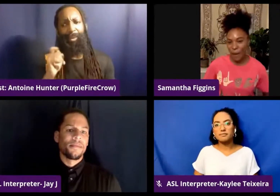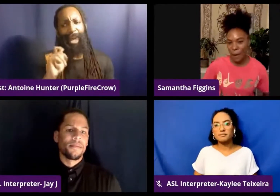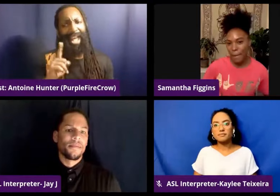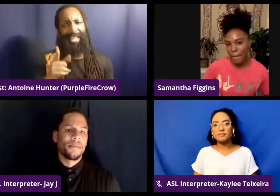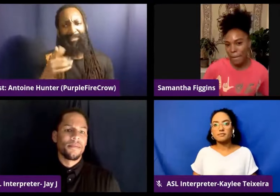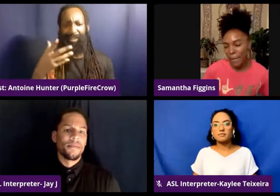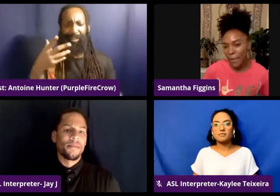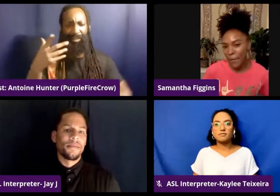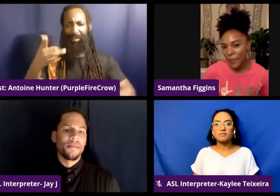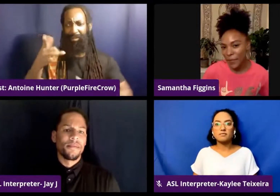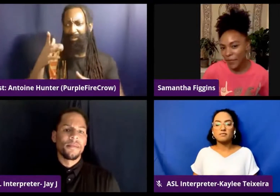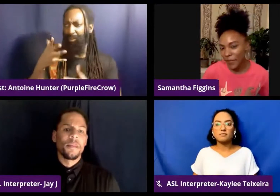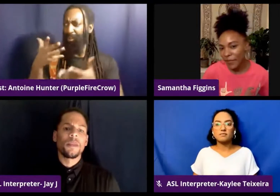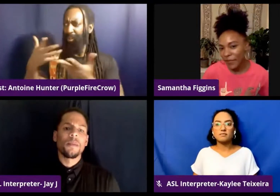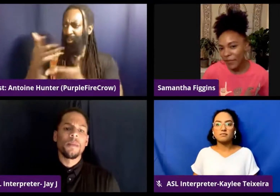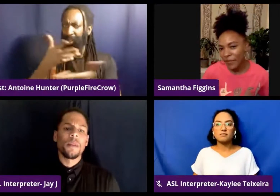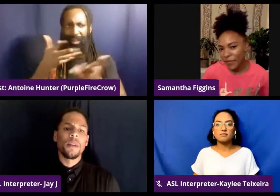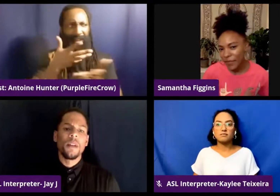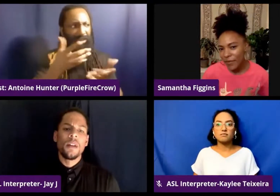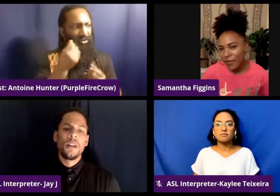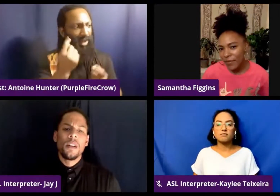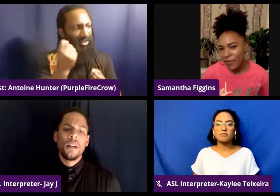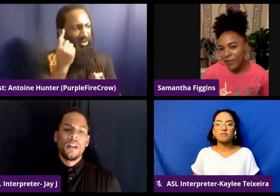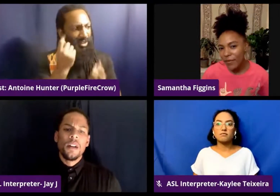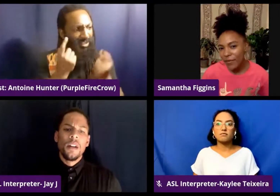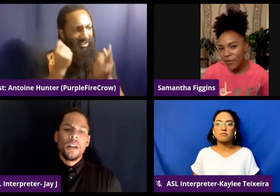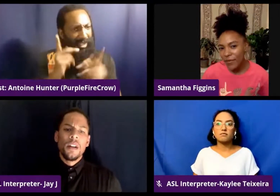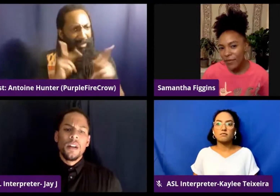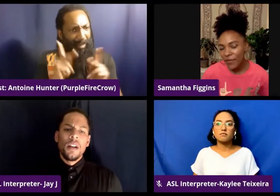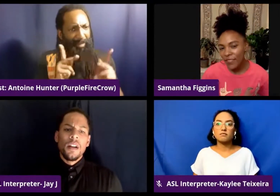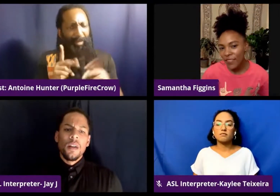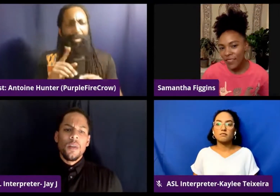Some people some people,